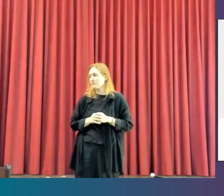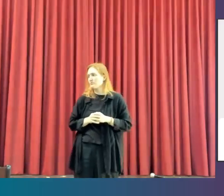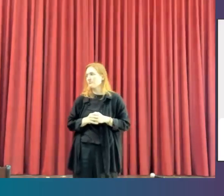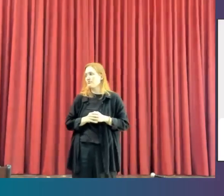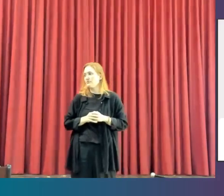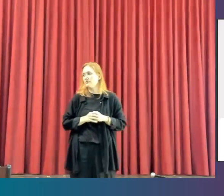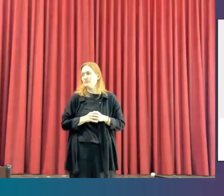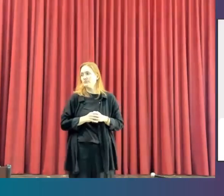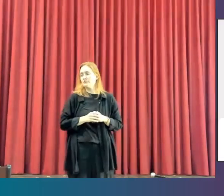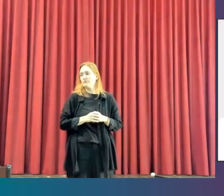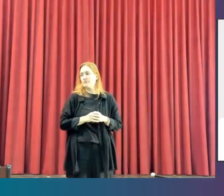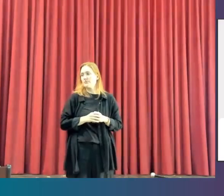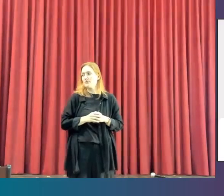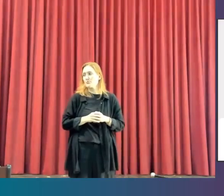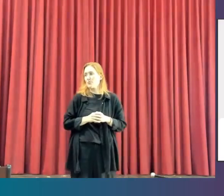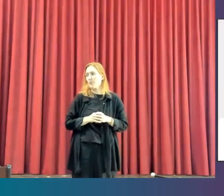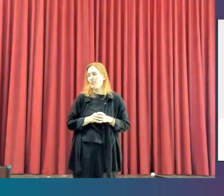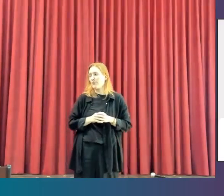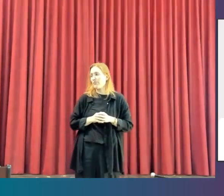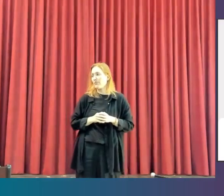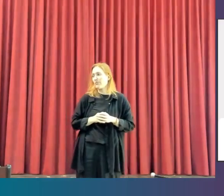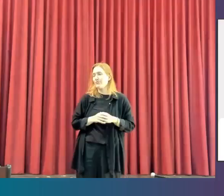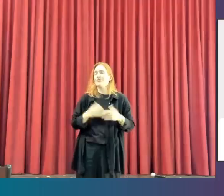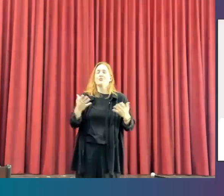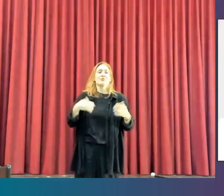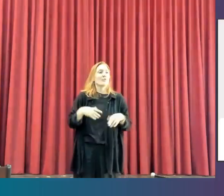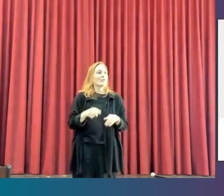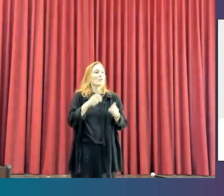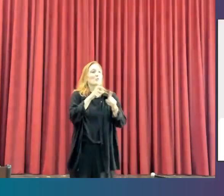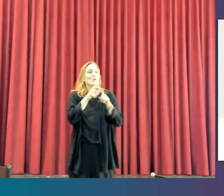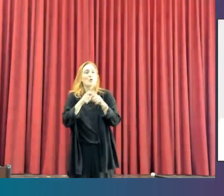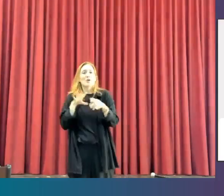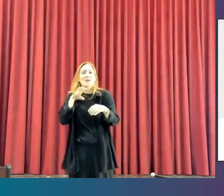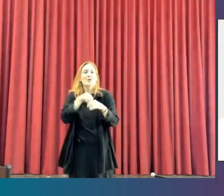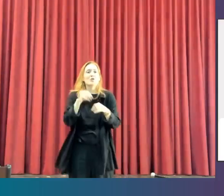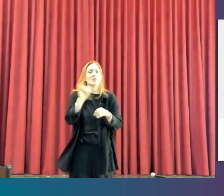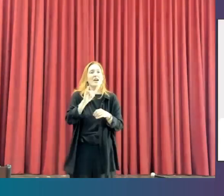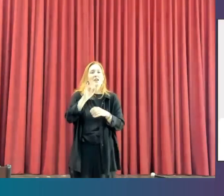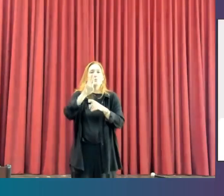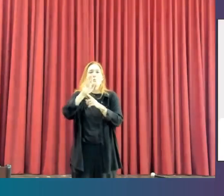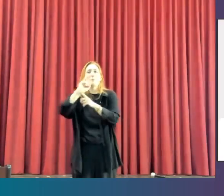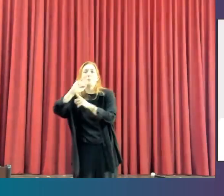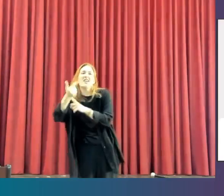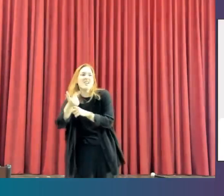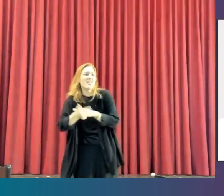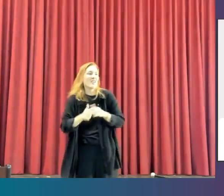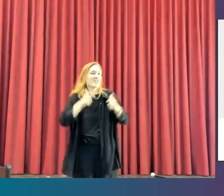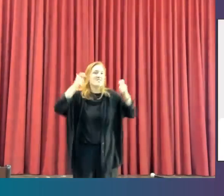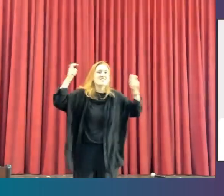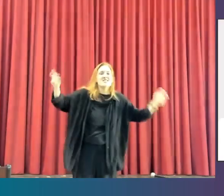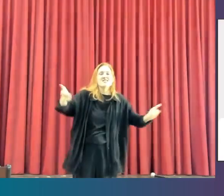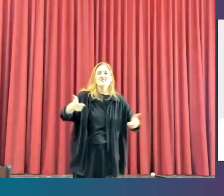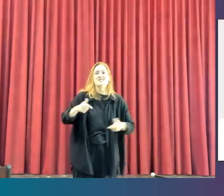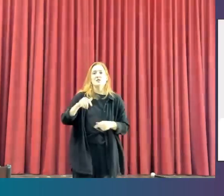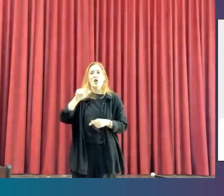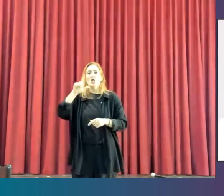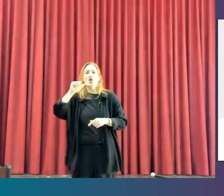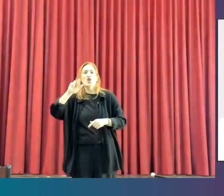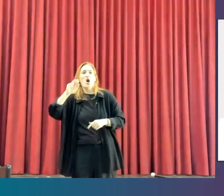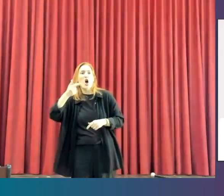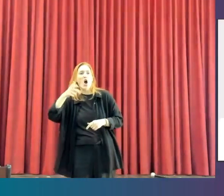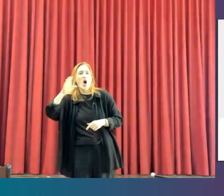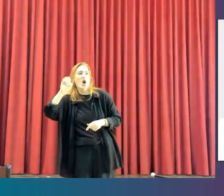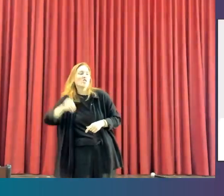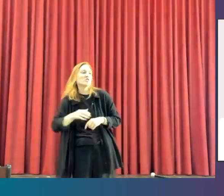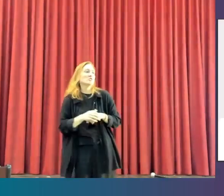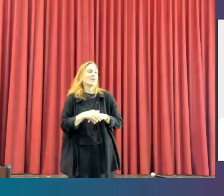And notice how we use the word excessive, big, large, right? It has to